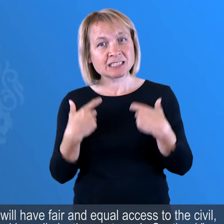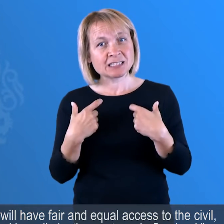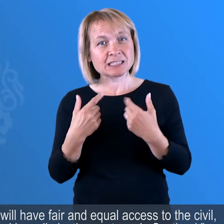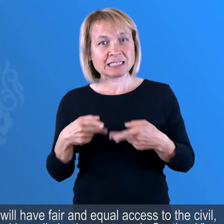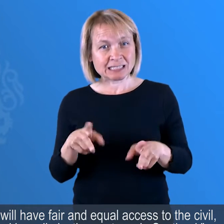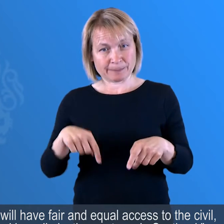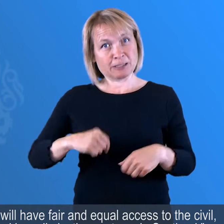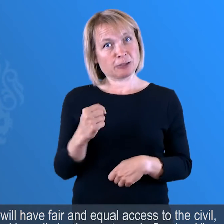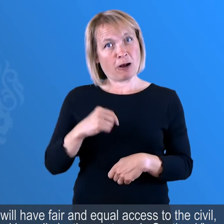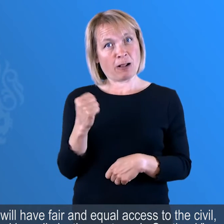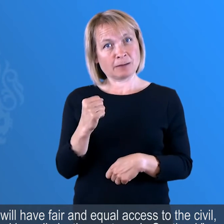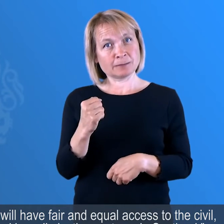Scotland.